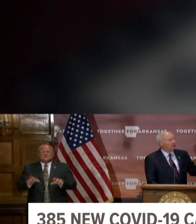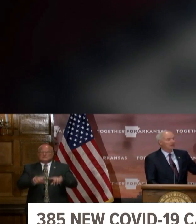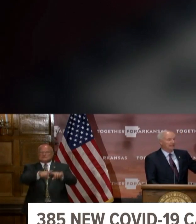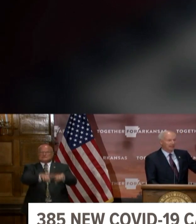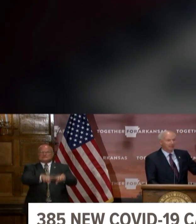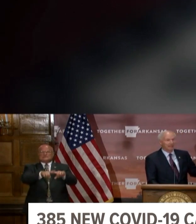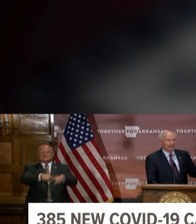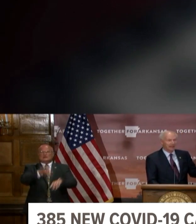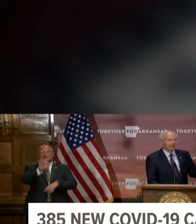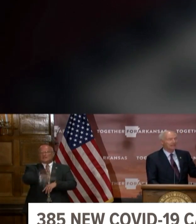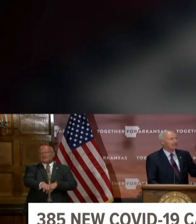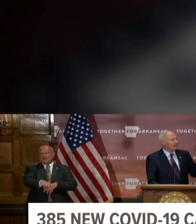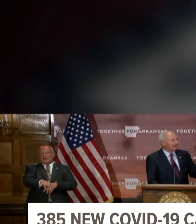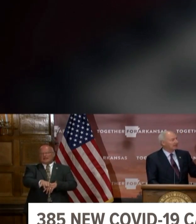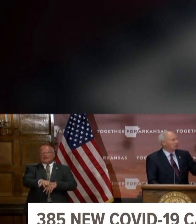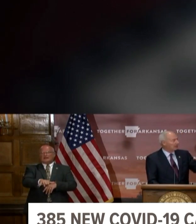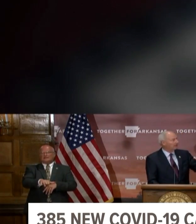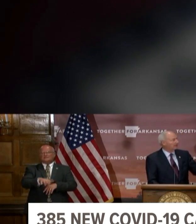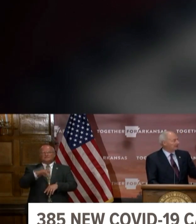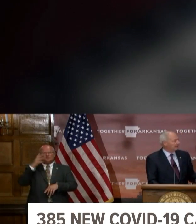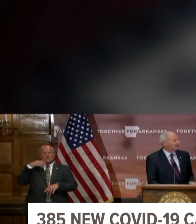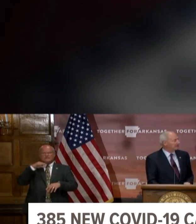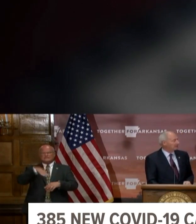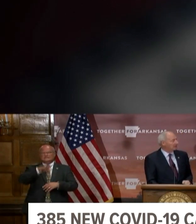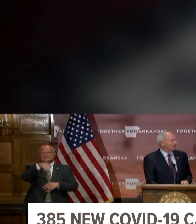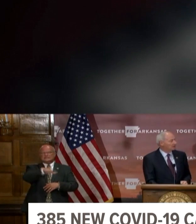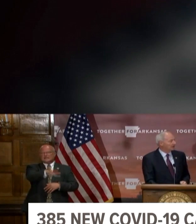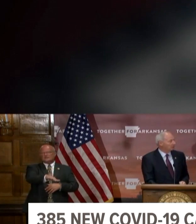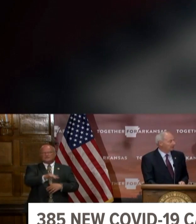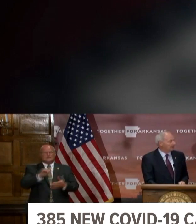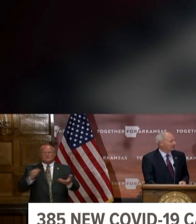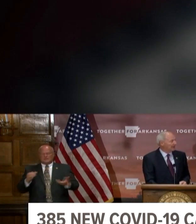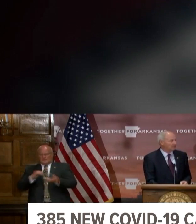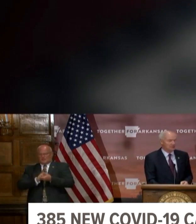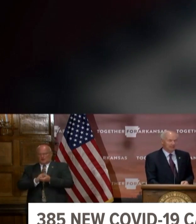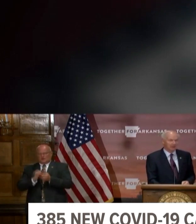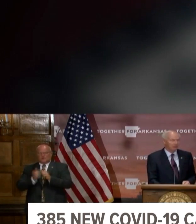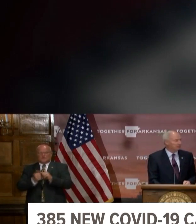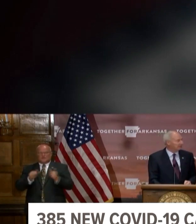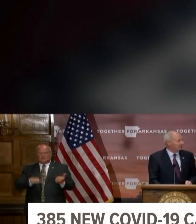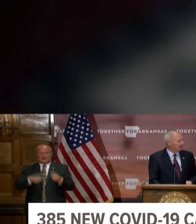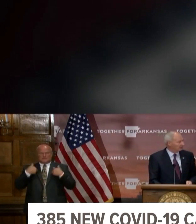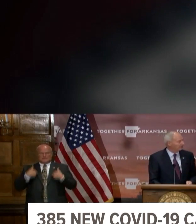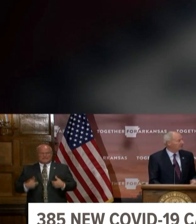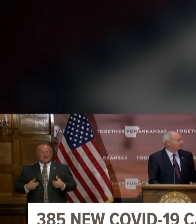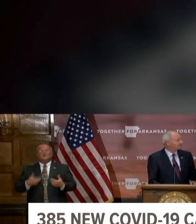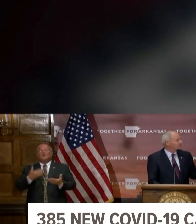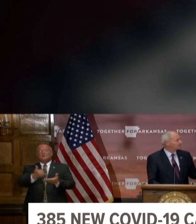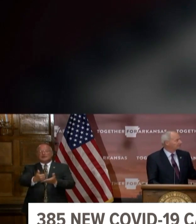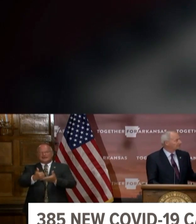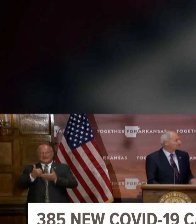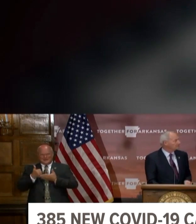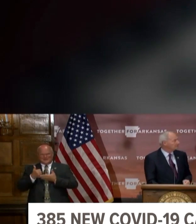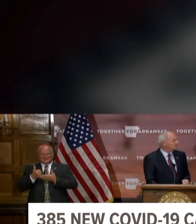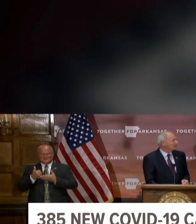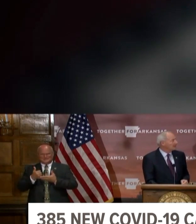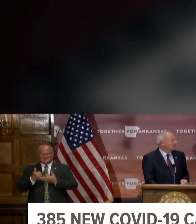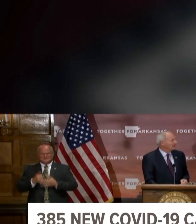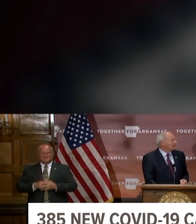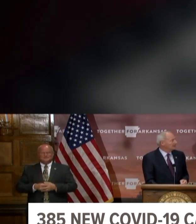relied upon that up and down, and that's why, again, this partnership with Baptist Health will be very helpful.